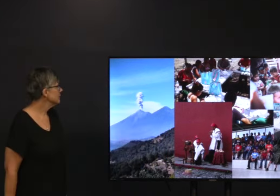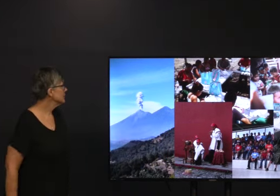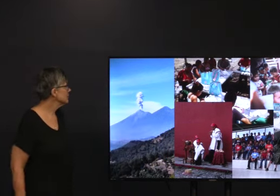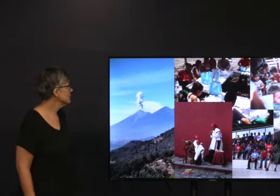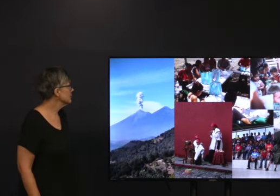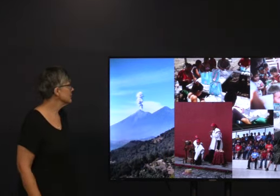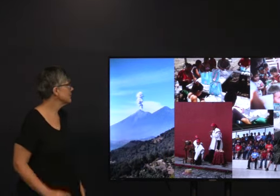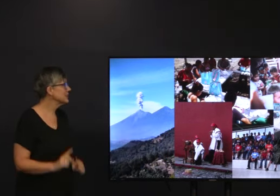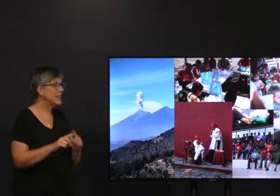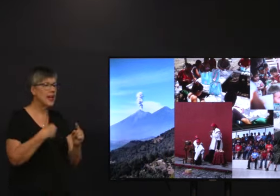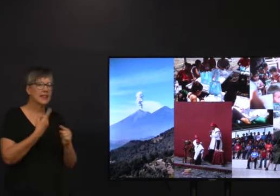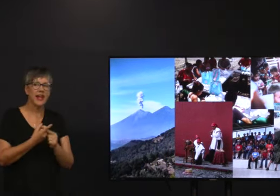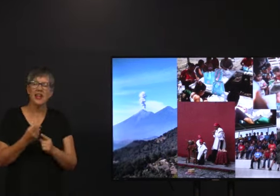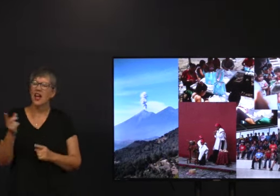often.